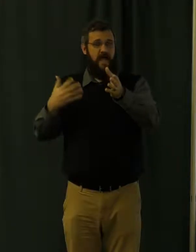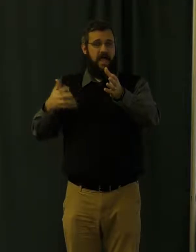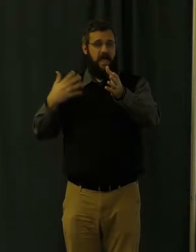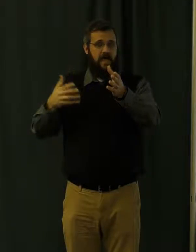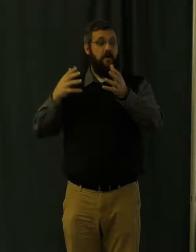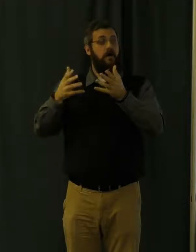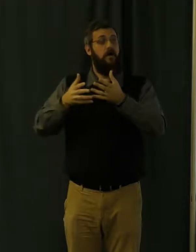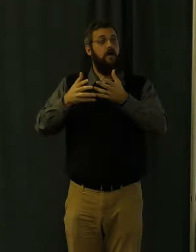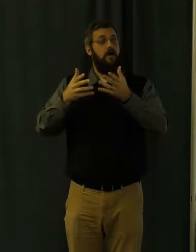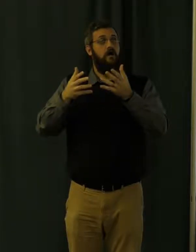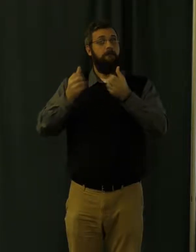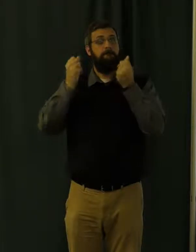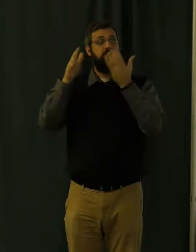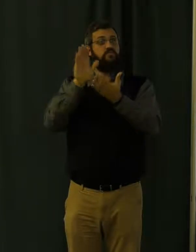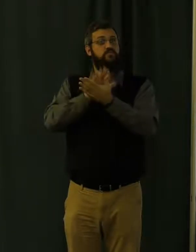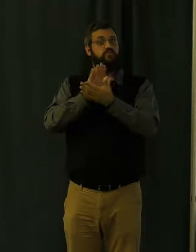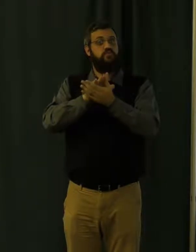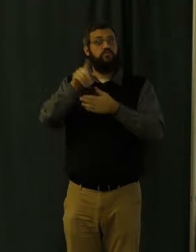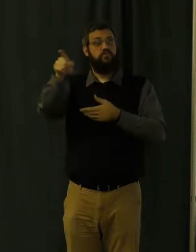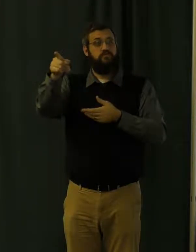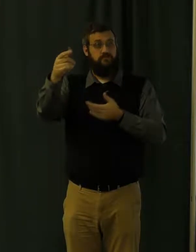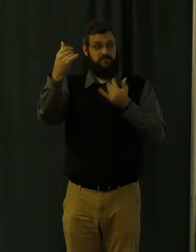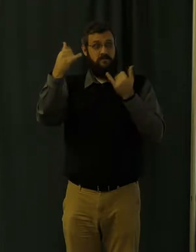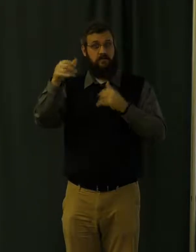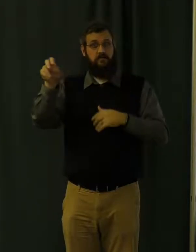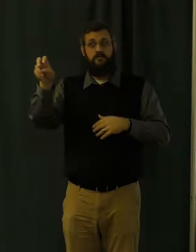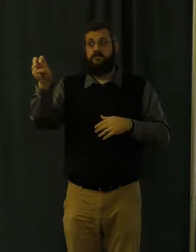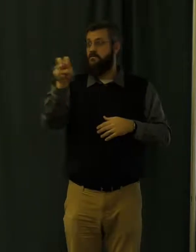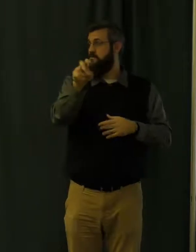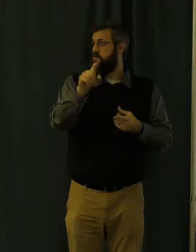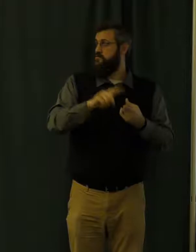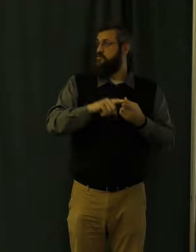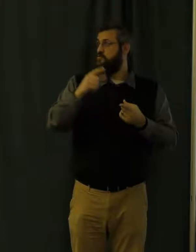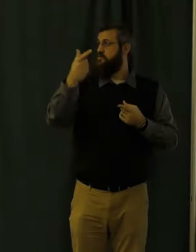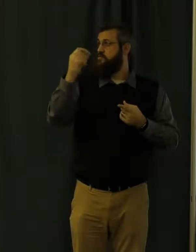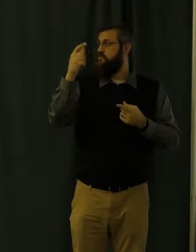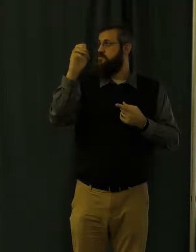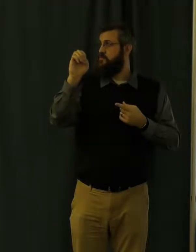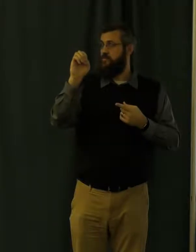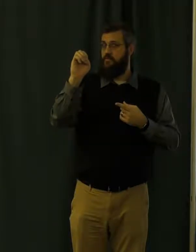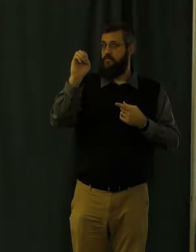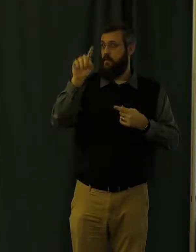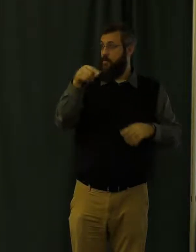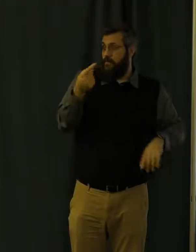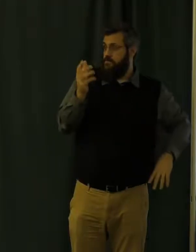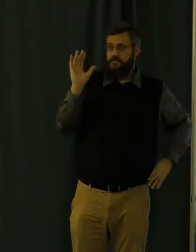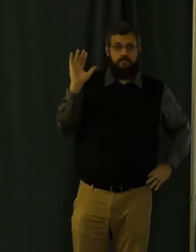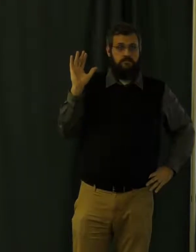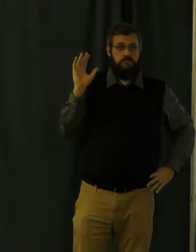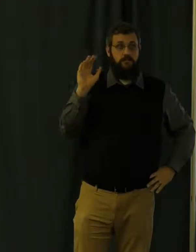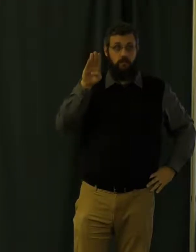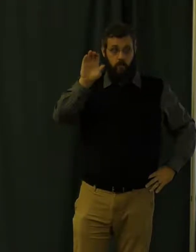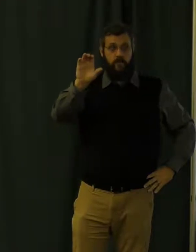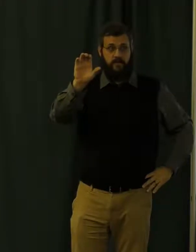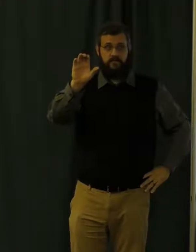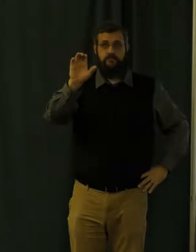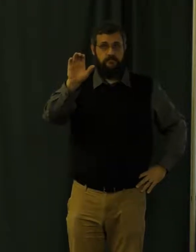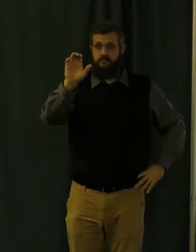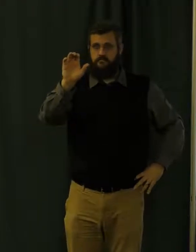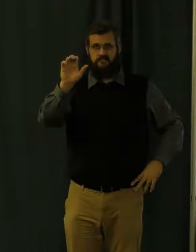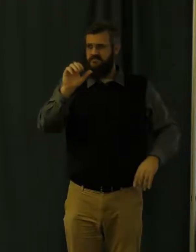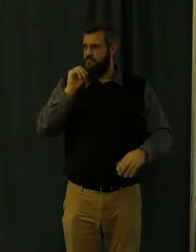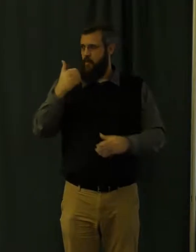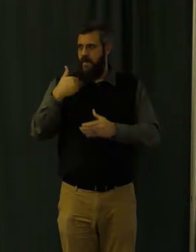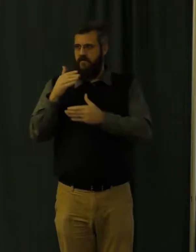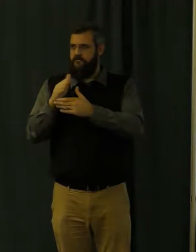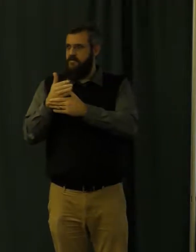a lot of schools have gone to Google only. I know Boyle County, they don't really have a